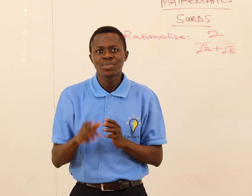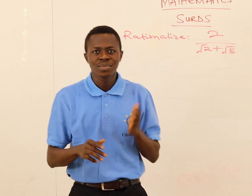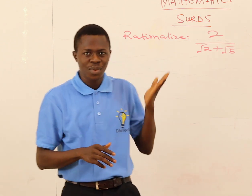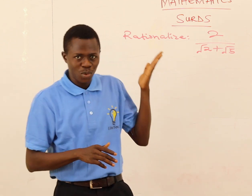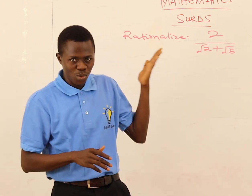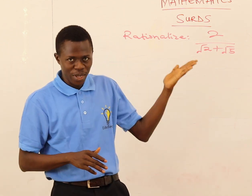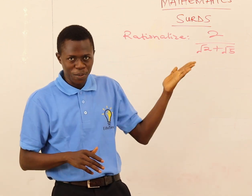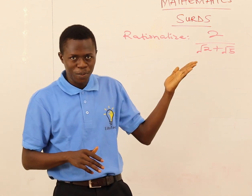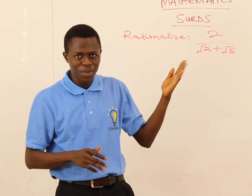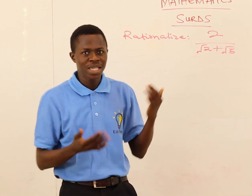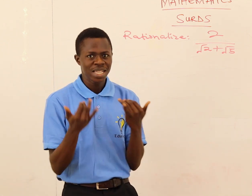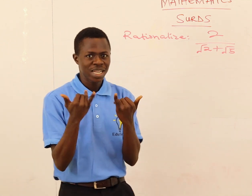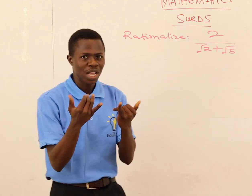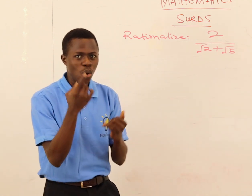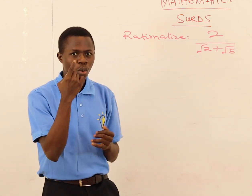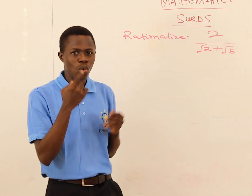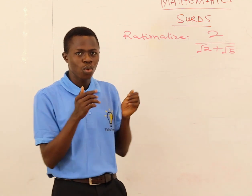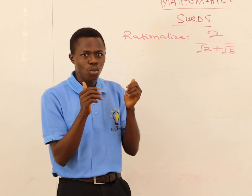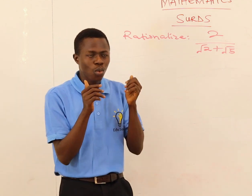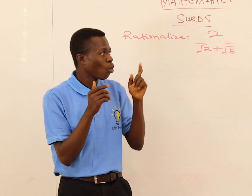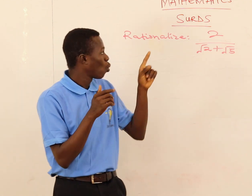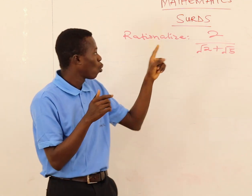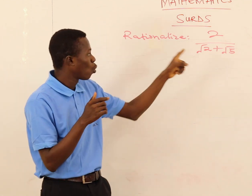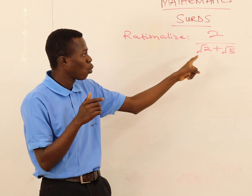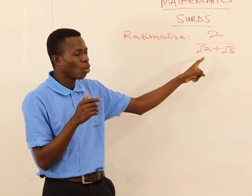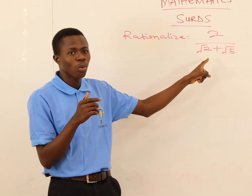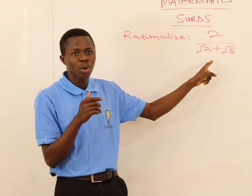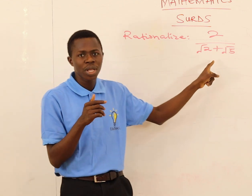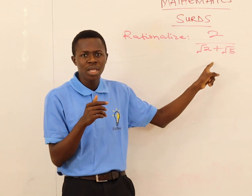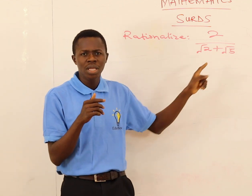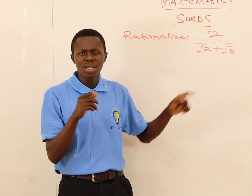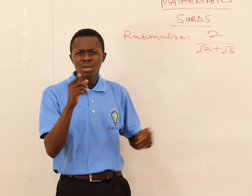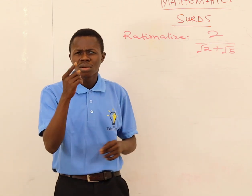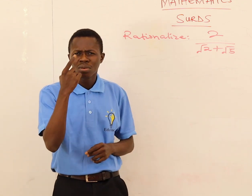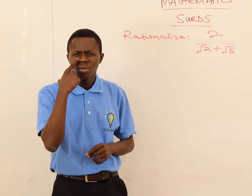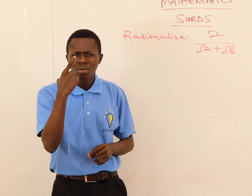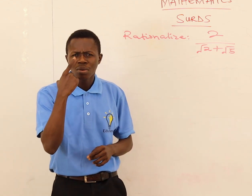let's see with the example on the board how this is done. So we have,